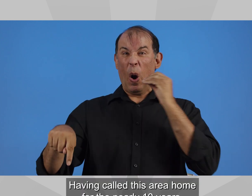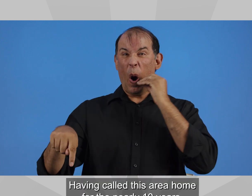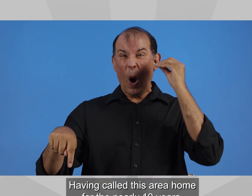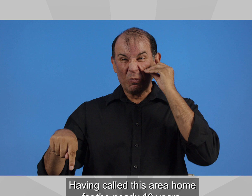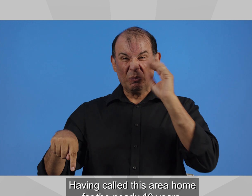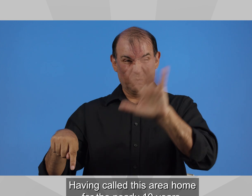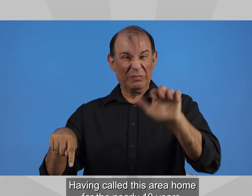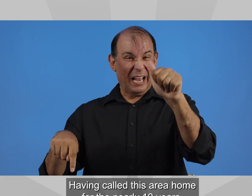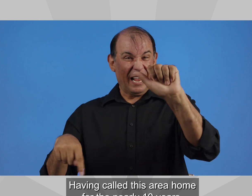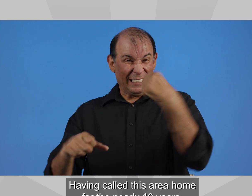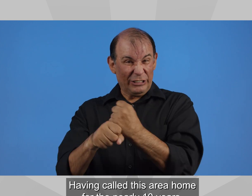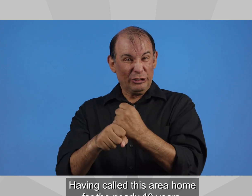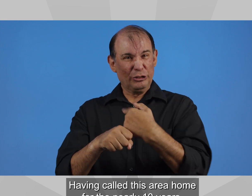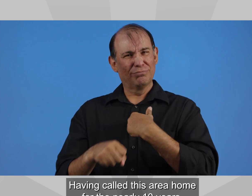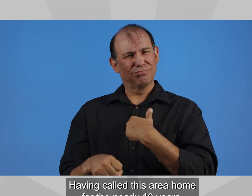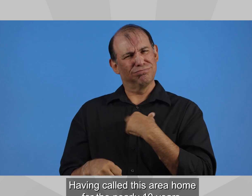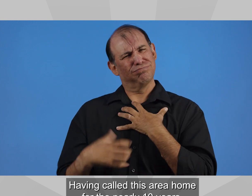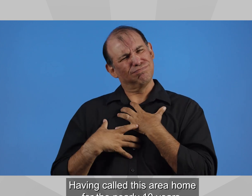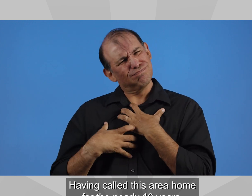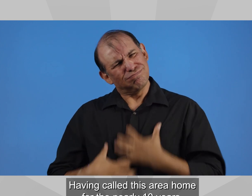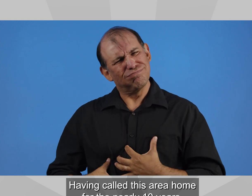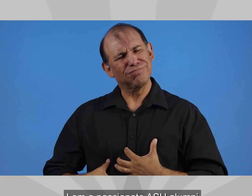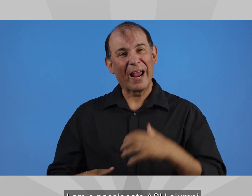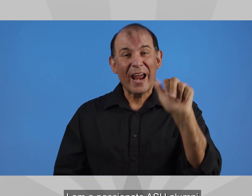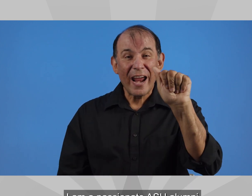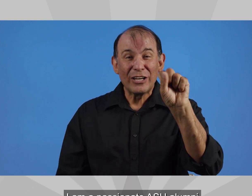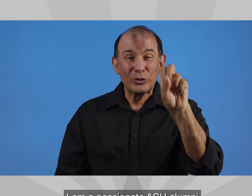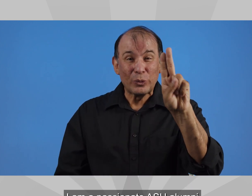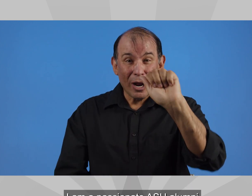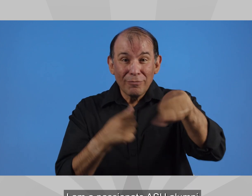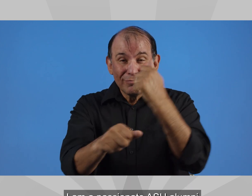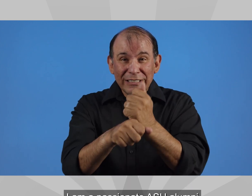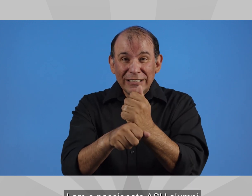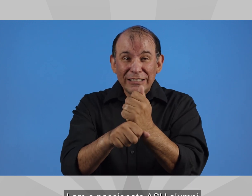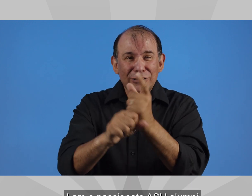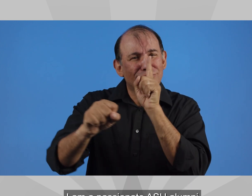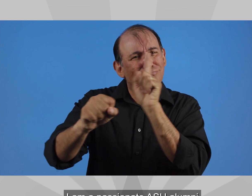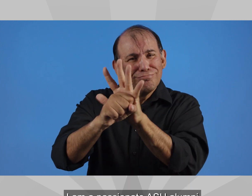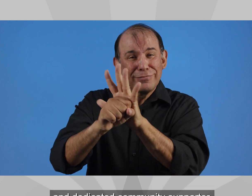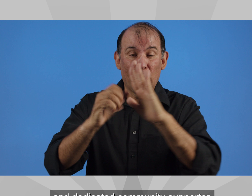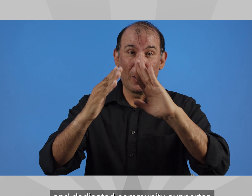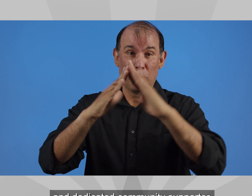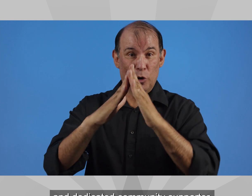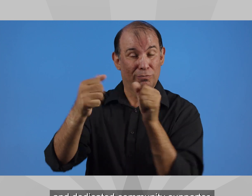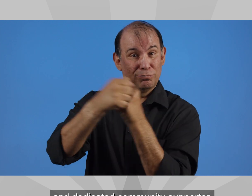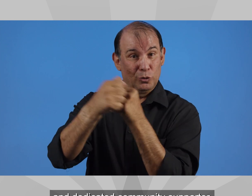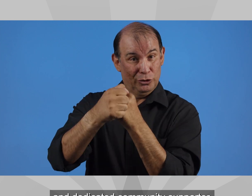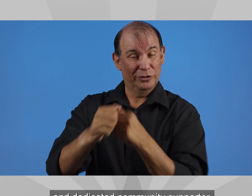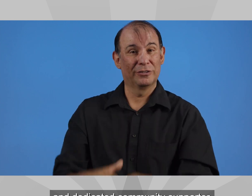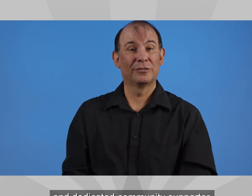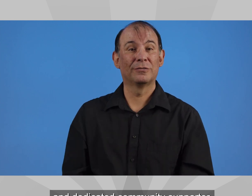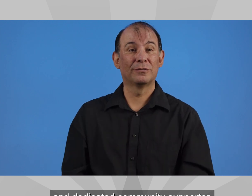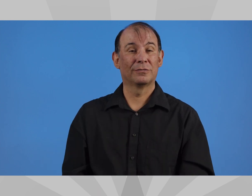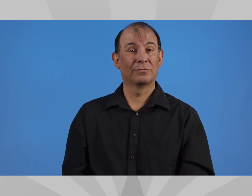Having called this area home for the nearly 10 years, I am a passionate ASU alumni and dedicated